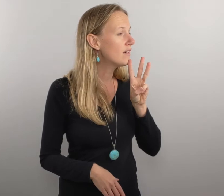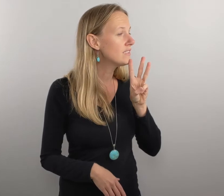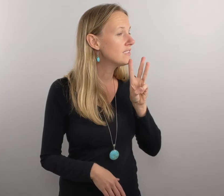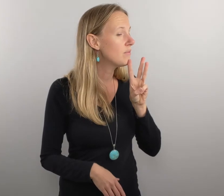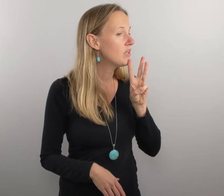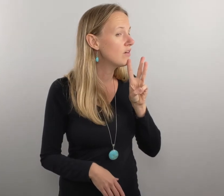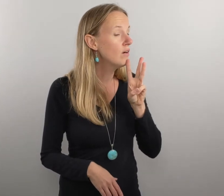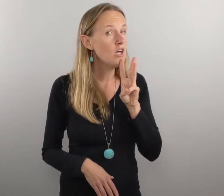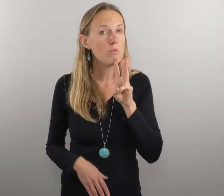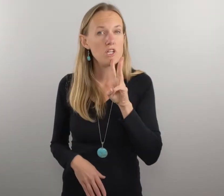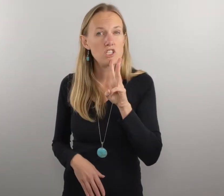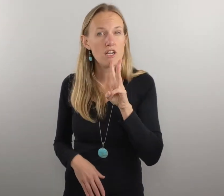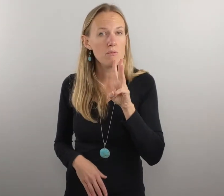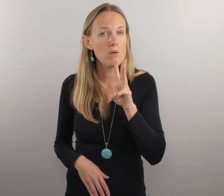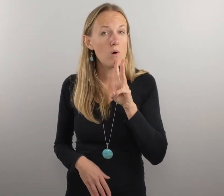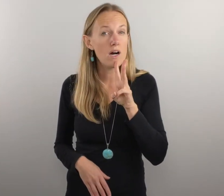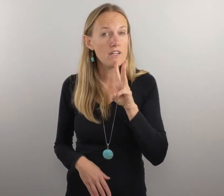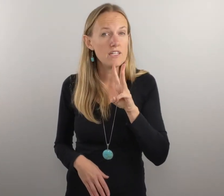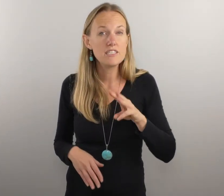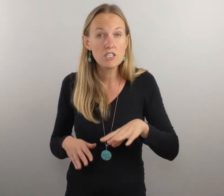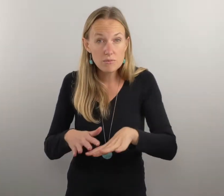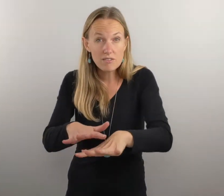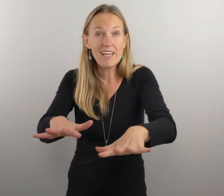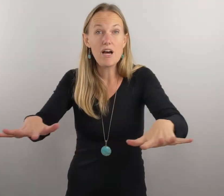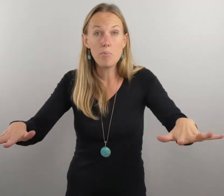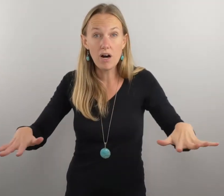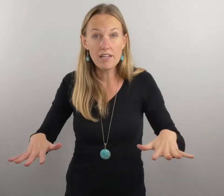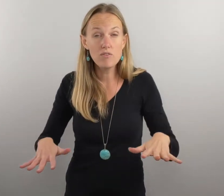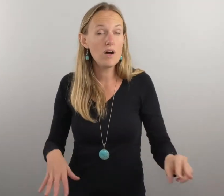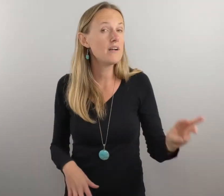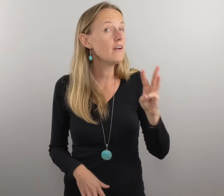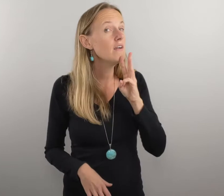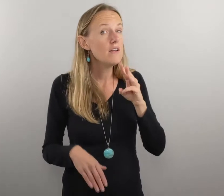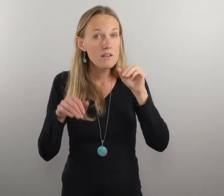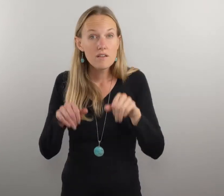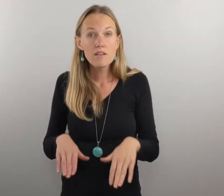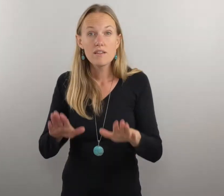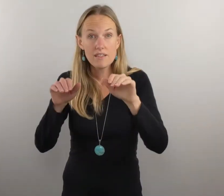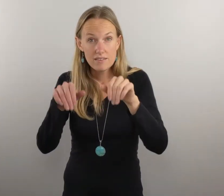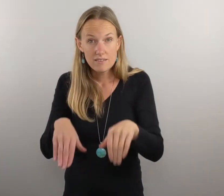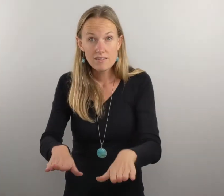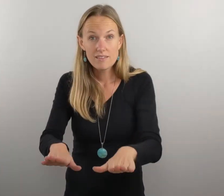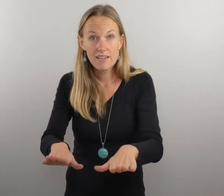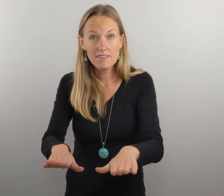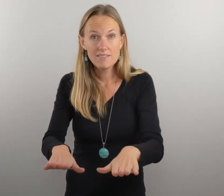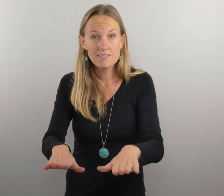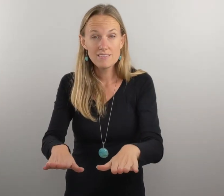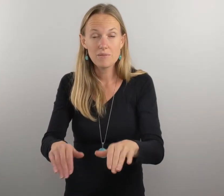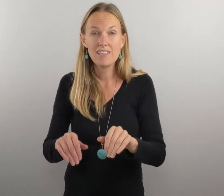it's a W. But when you're talking about water in terms of like a body of water, okay, something like